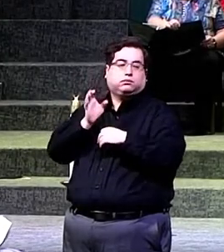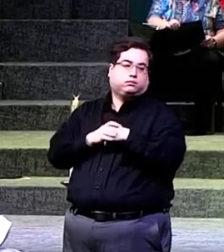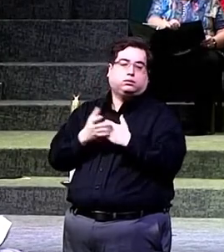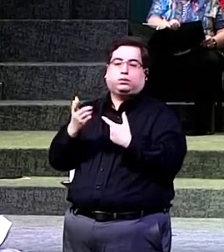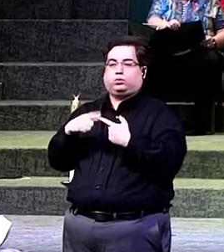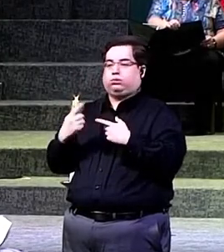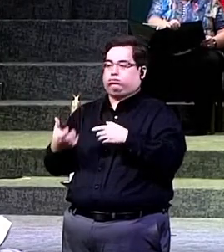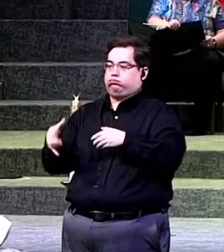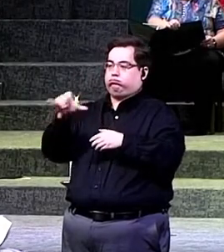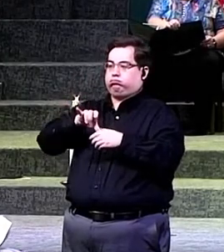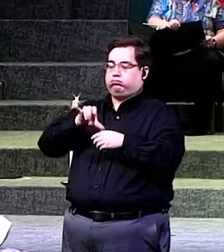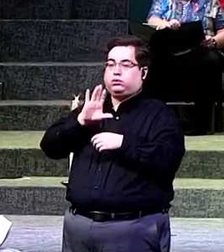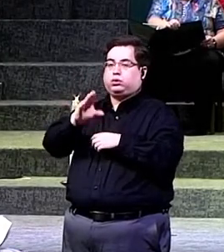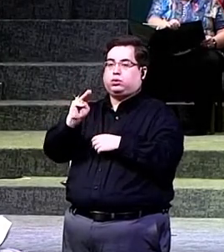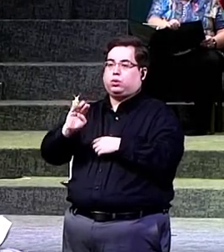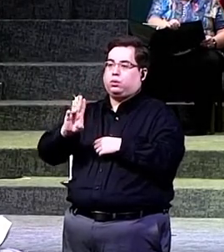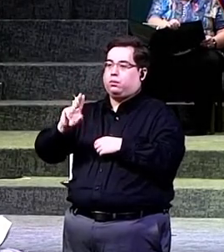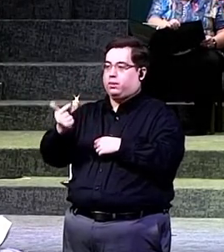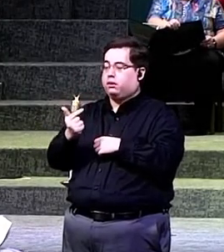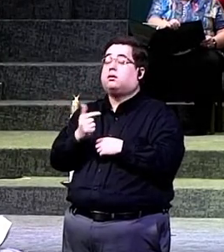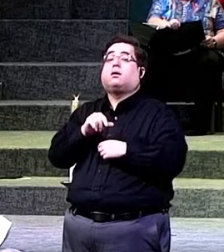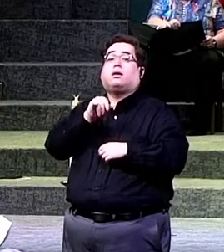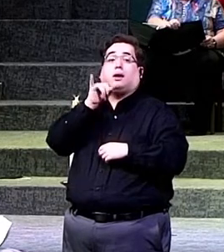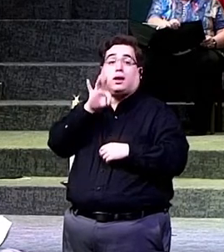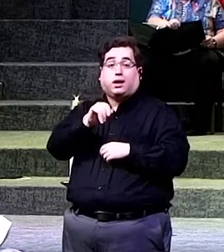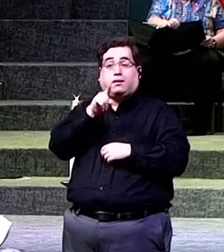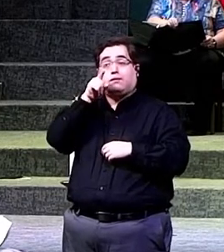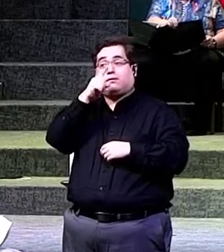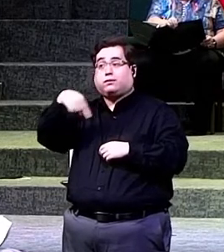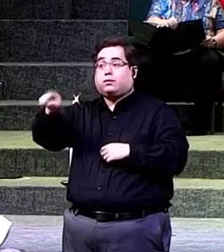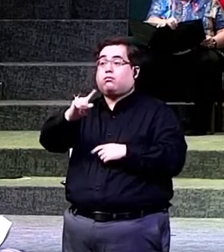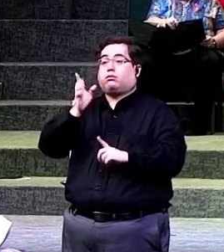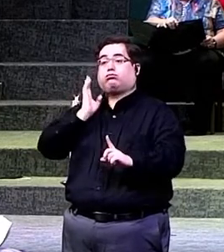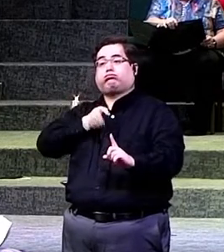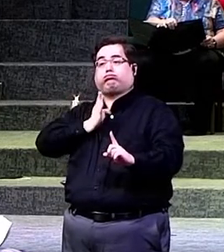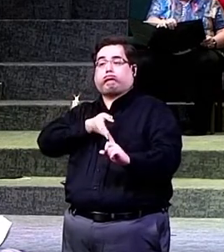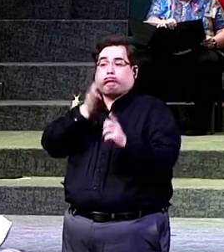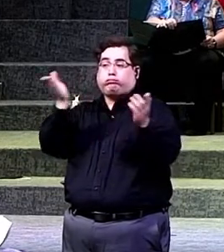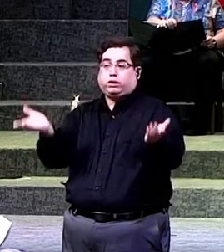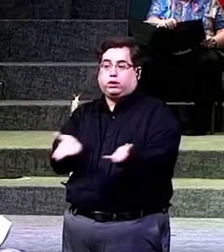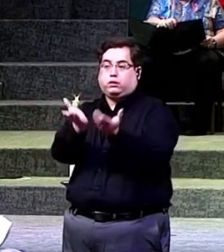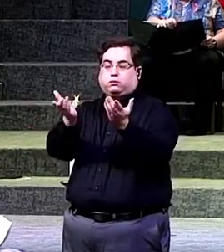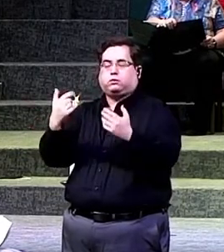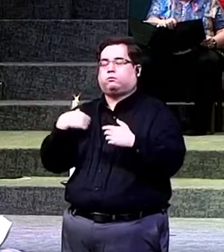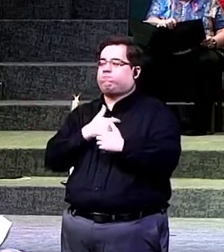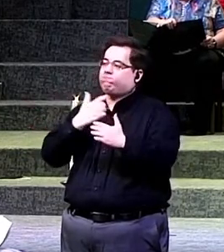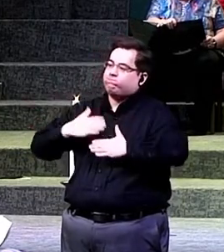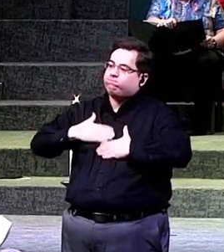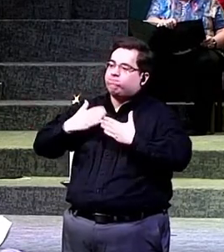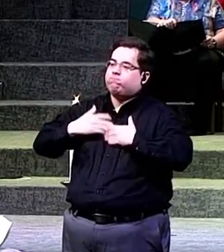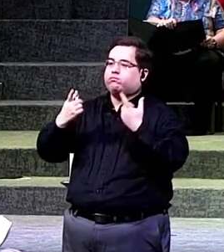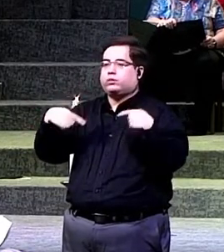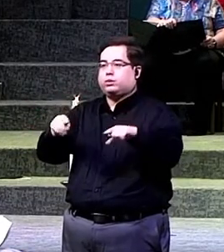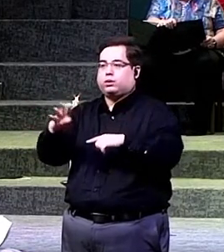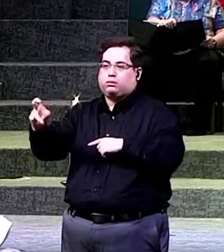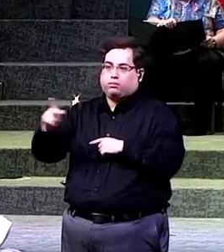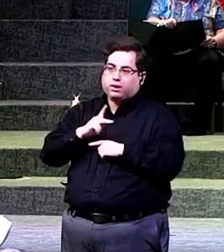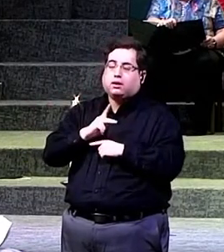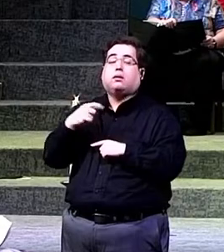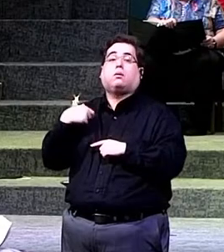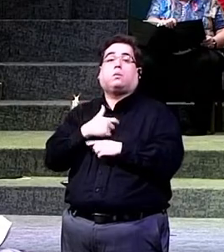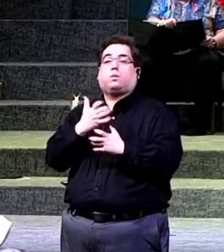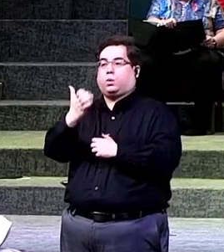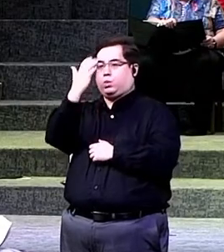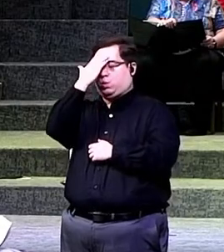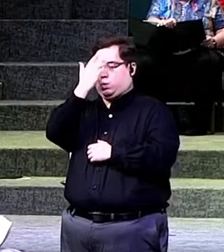your mug. Now, if you've been coming along with us every week, then we are so glad that you are here too, and we also want to know